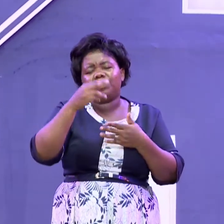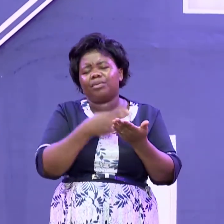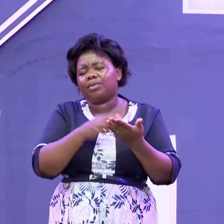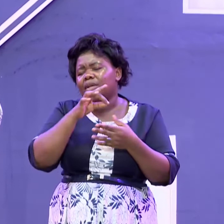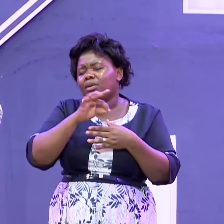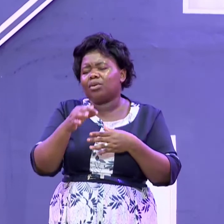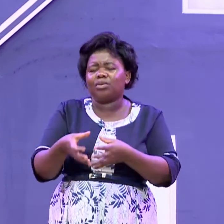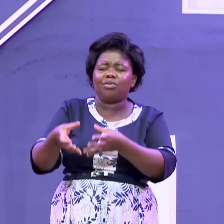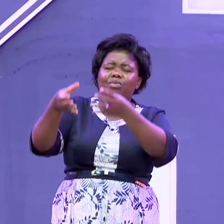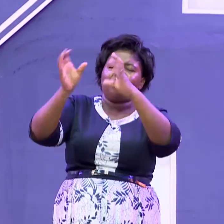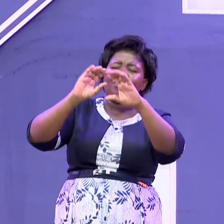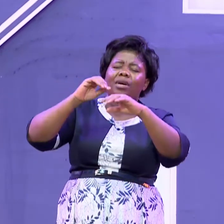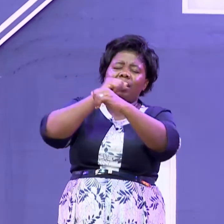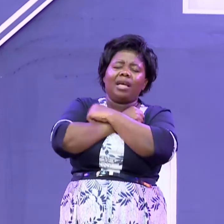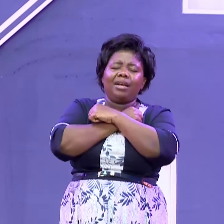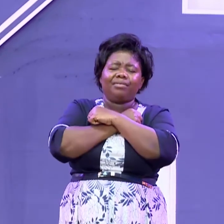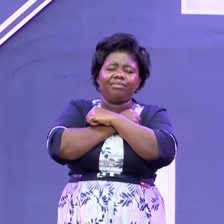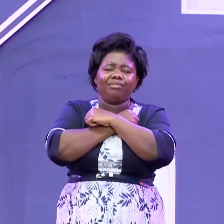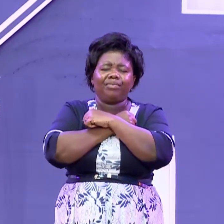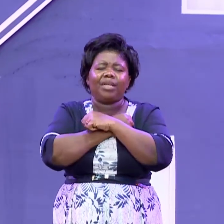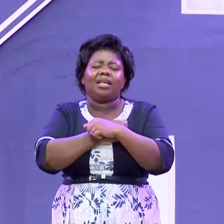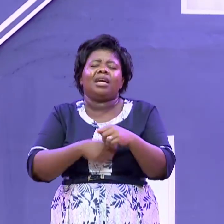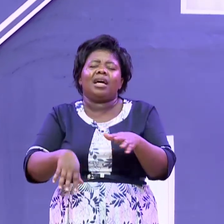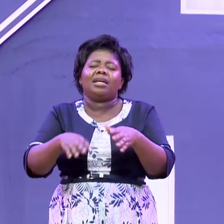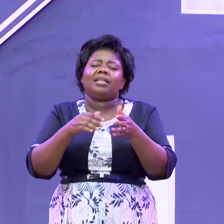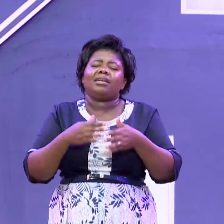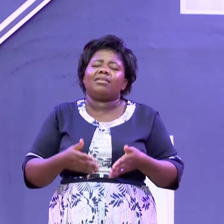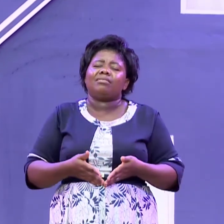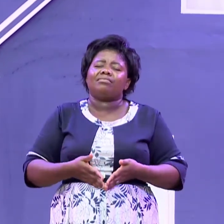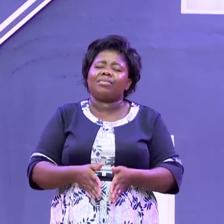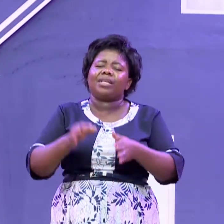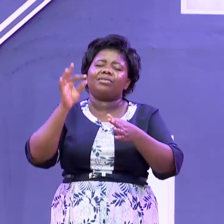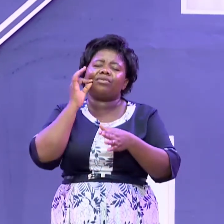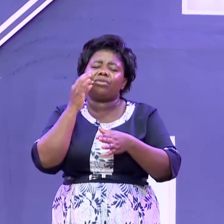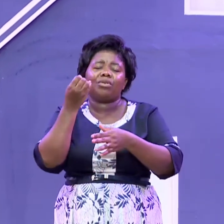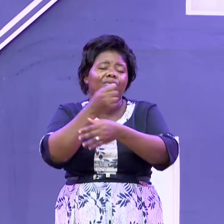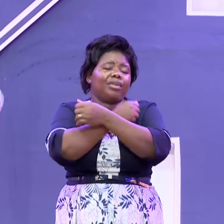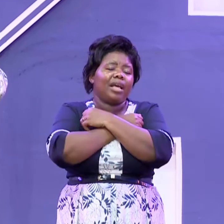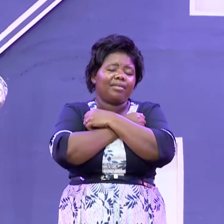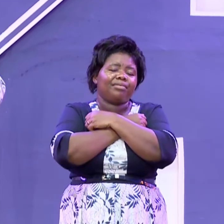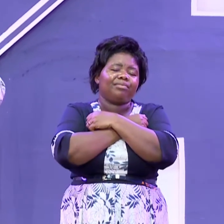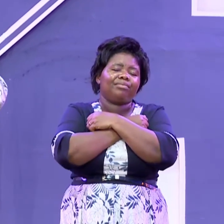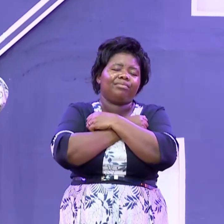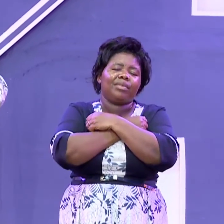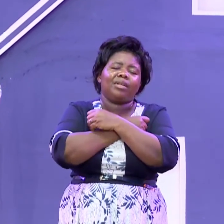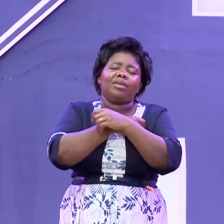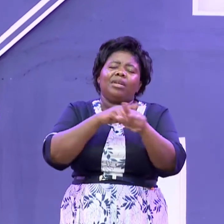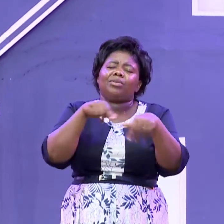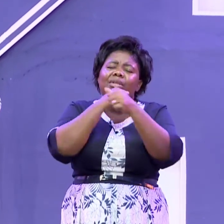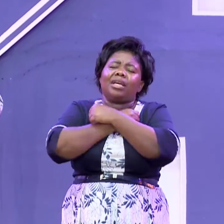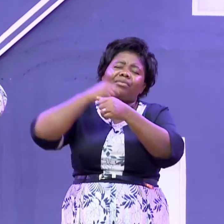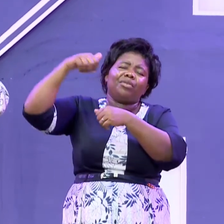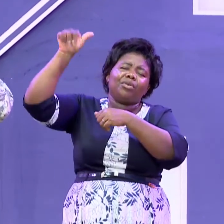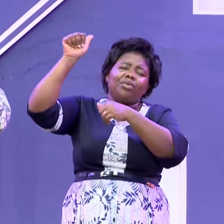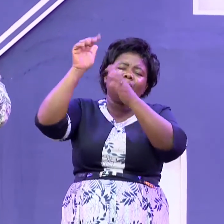Spirit, pour into us love. Help us to bear the fruit. The fruit of love. That